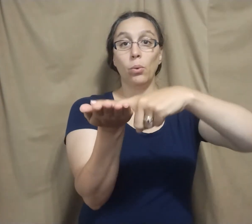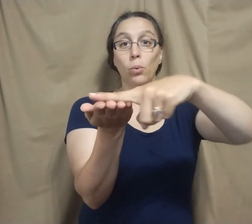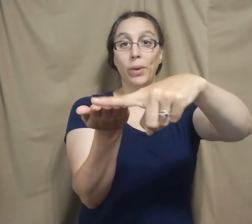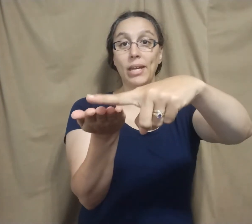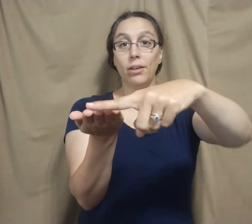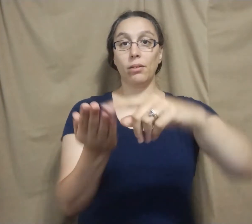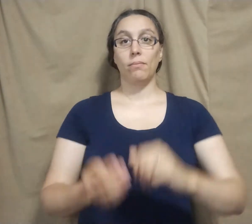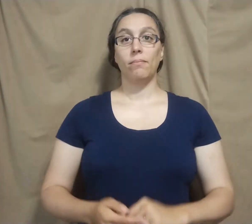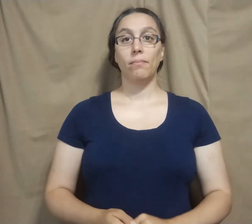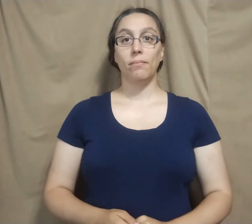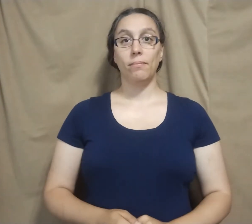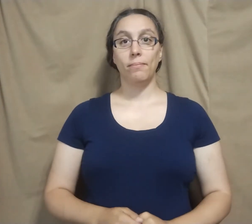week,